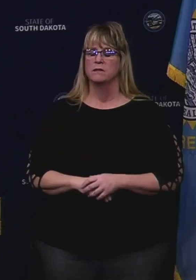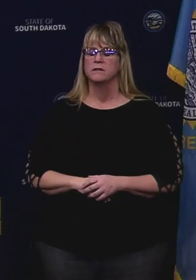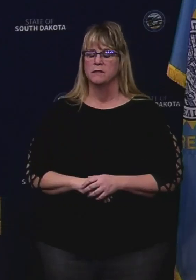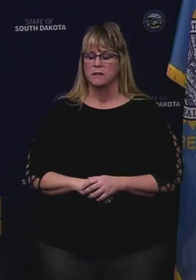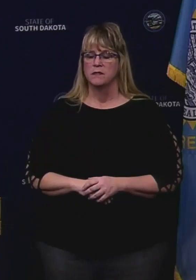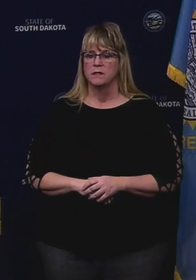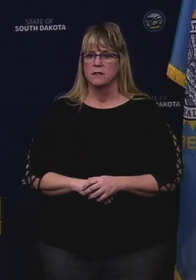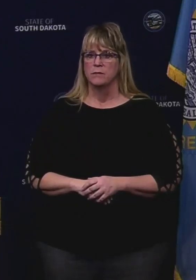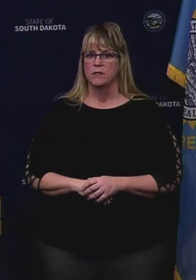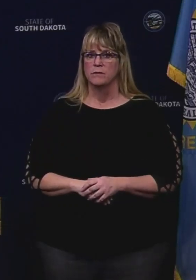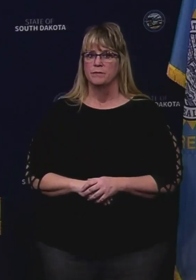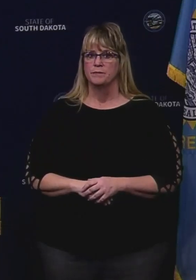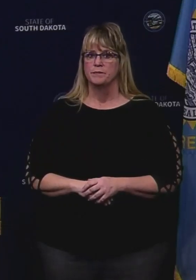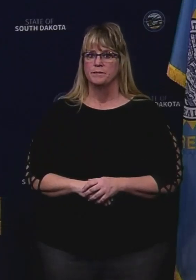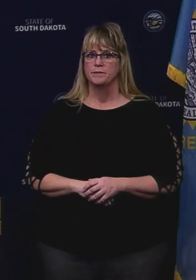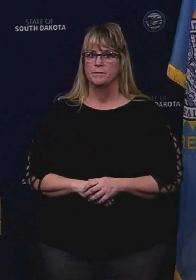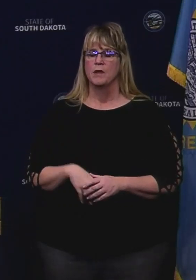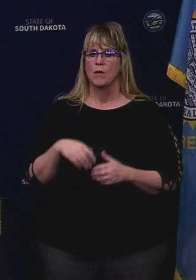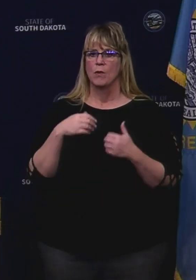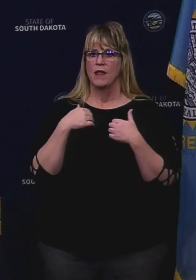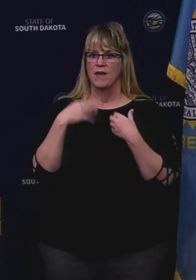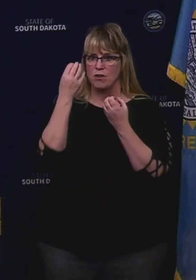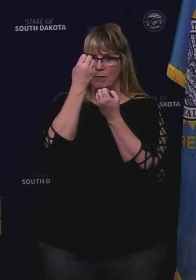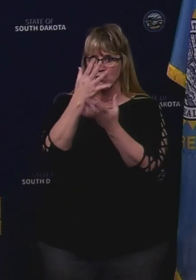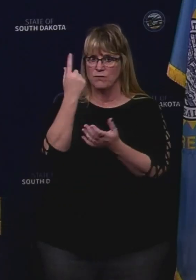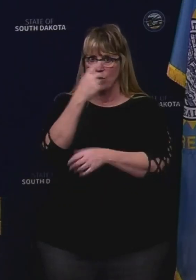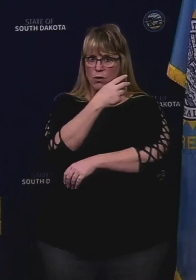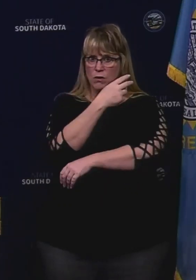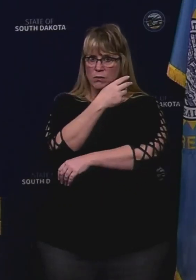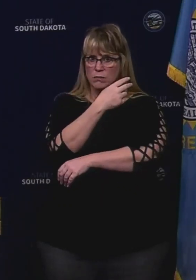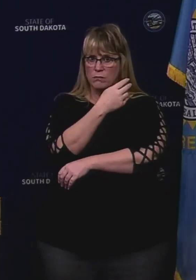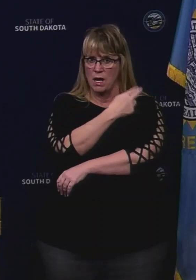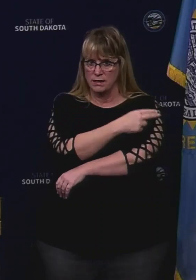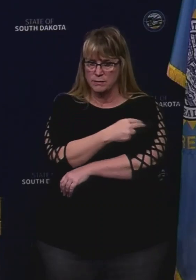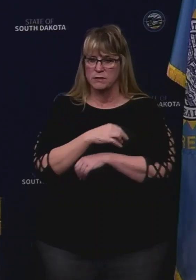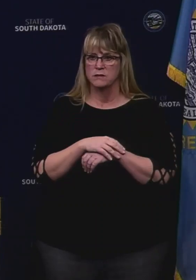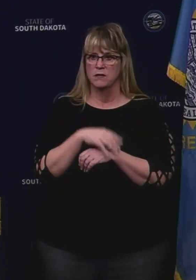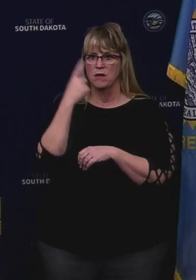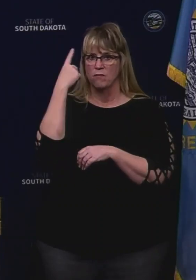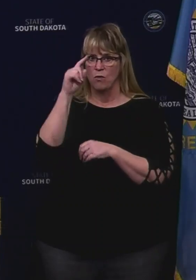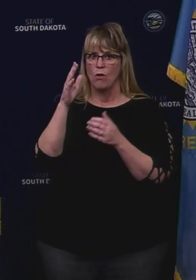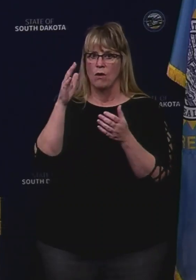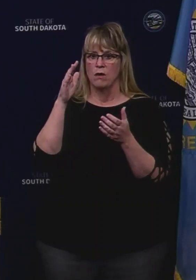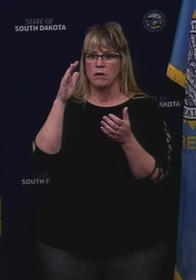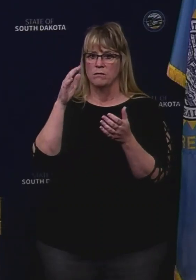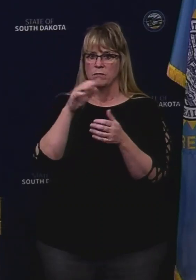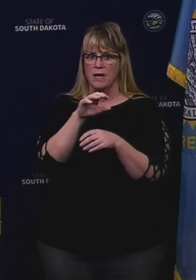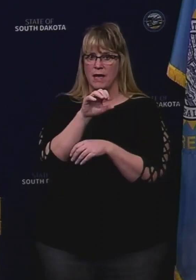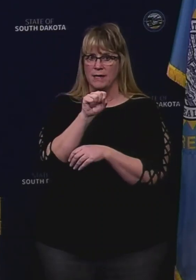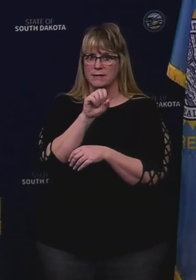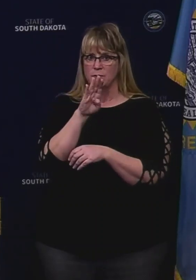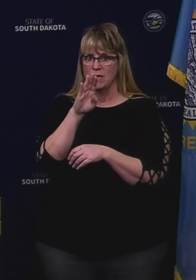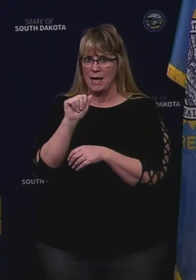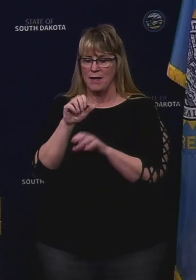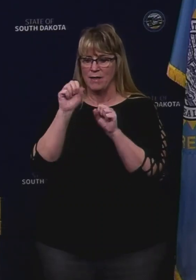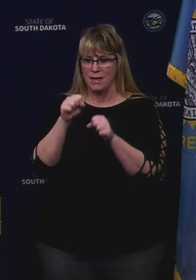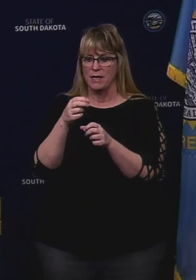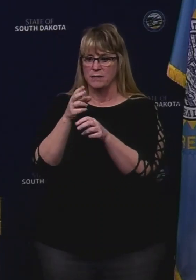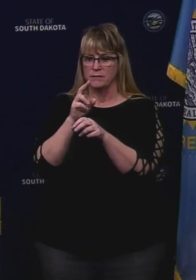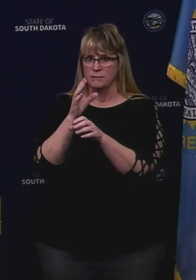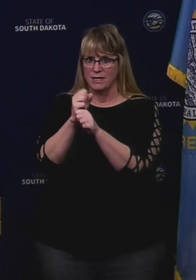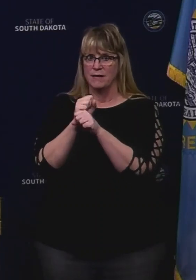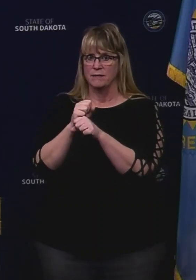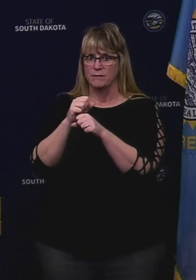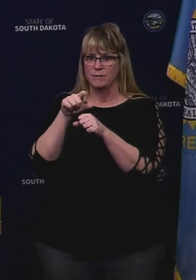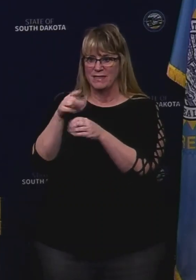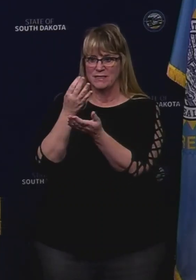Well, there will be resources in there for hospitals. I understand there will be resources in there for small businesses that they can access some funds to help get them through